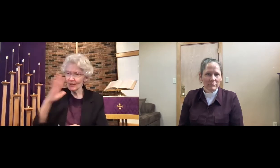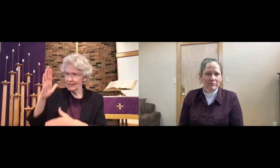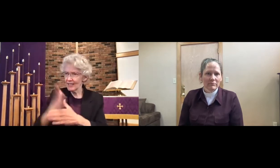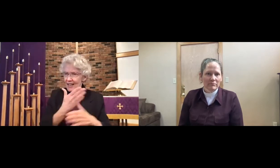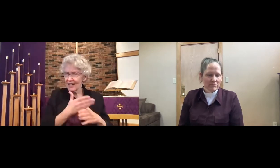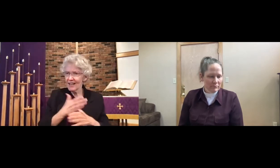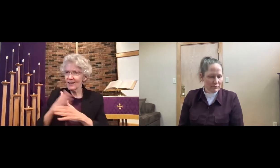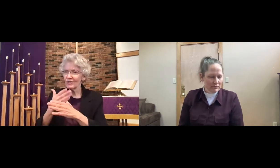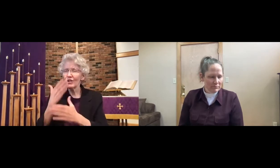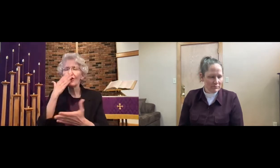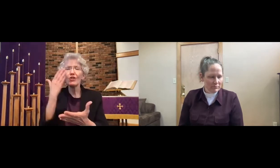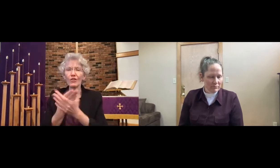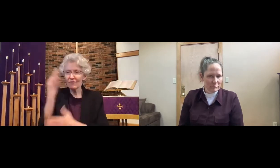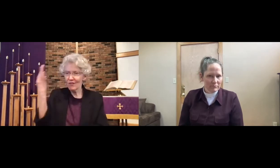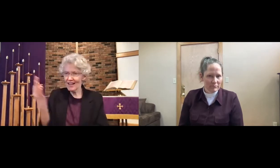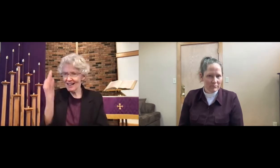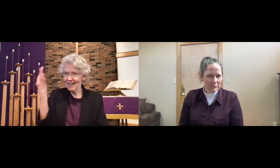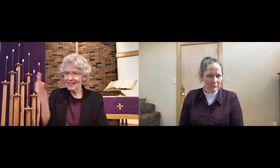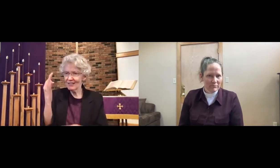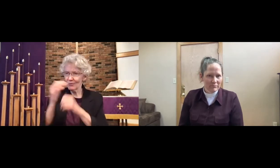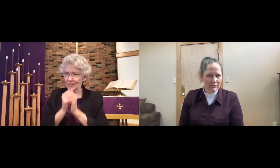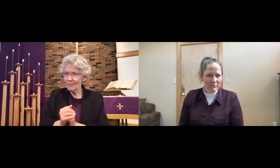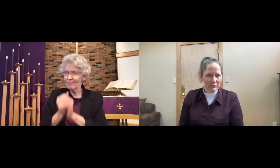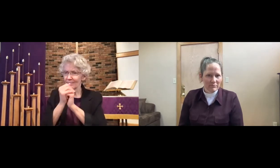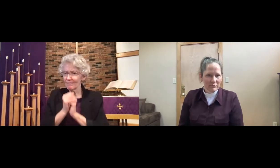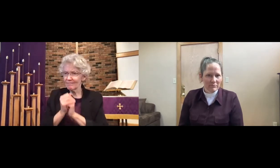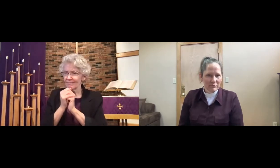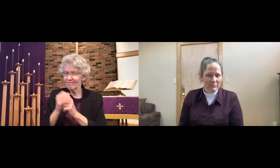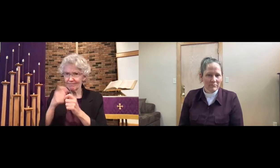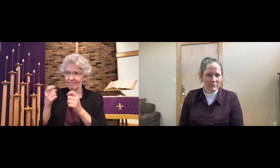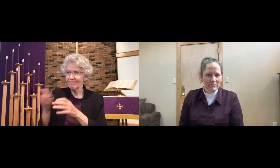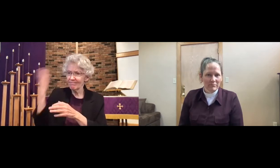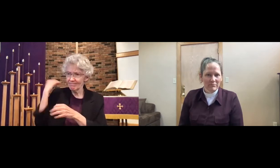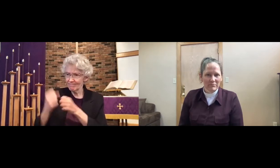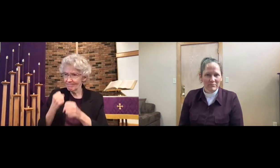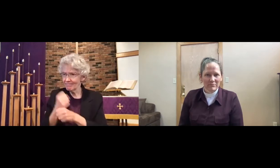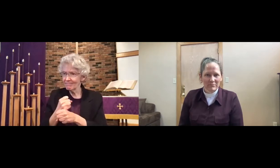We will share the Good Friday worship from 2020